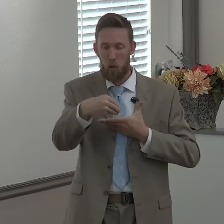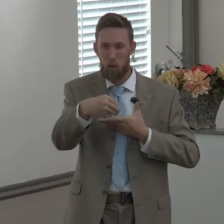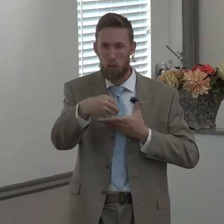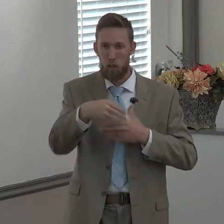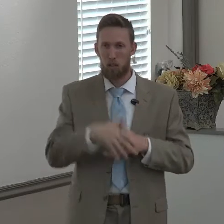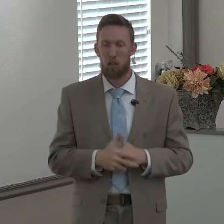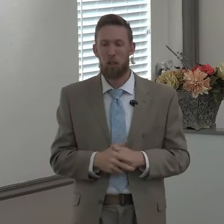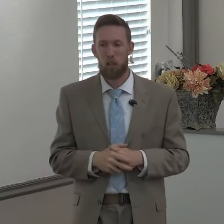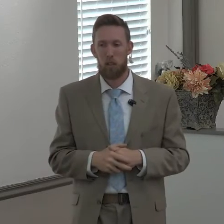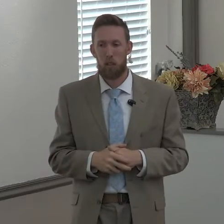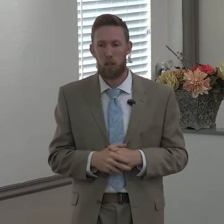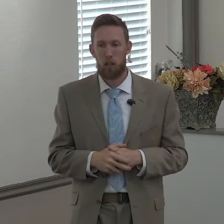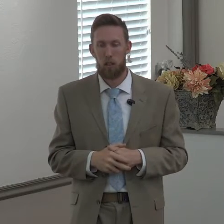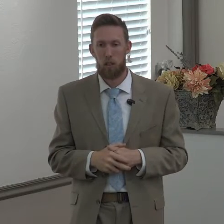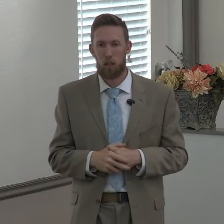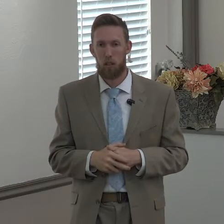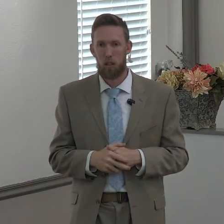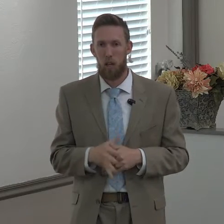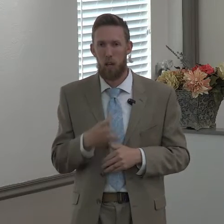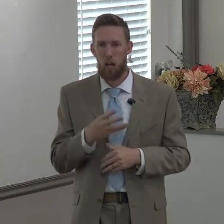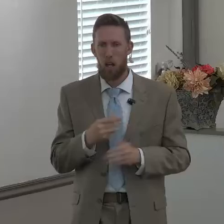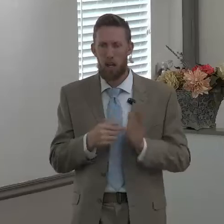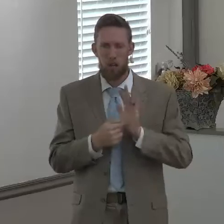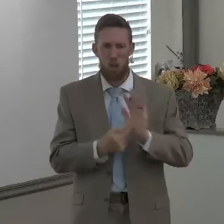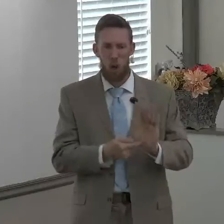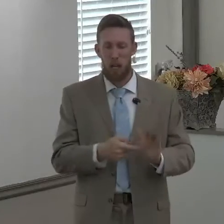it's displayed outside.